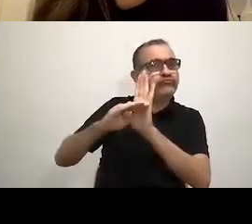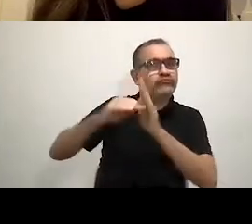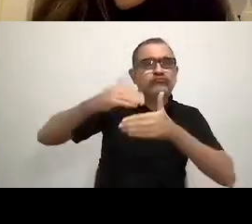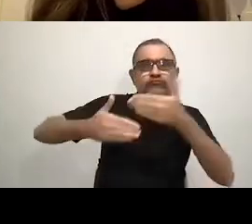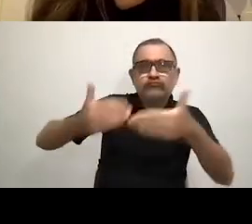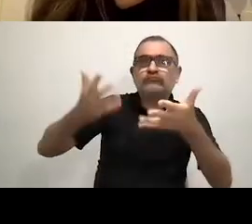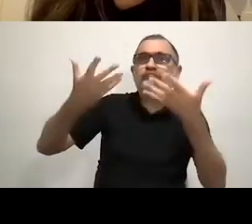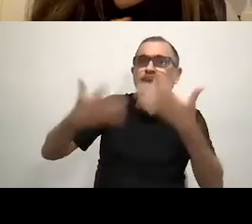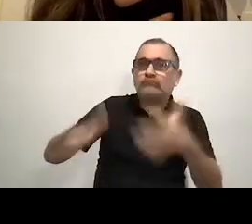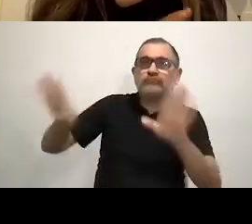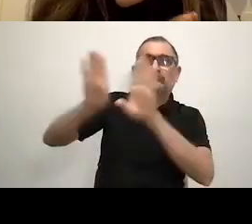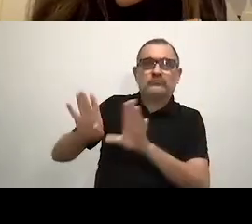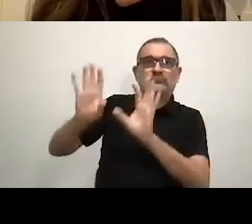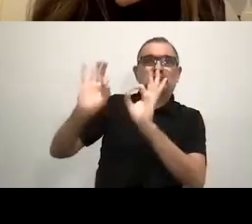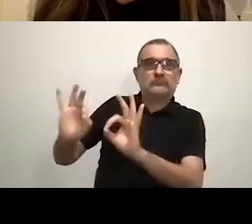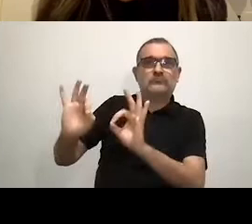this slide.